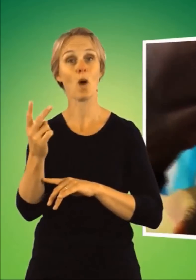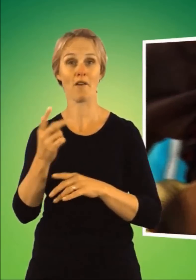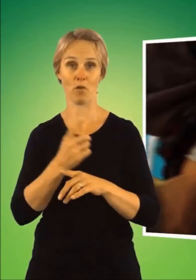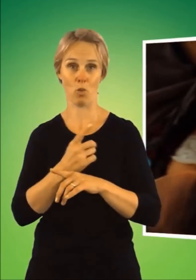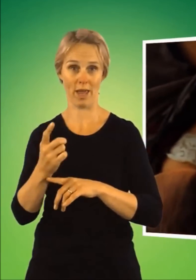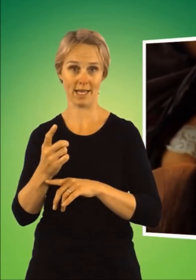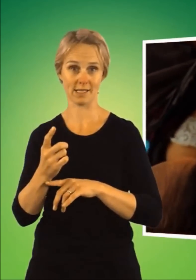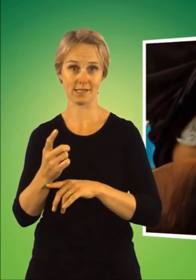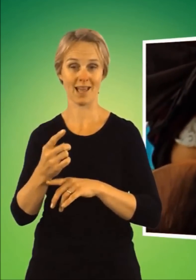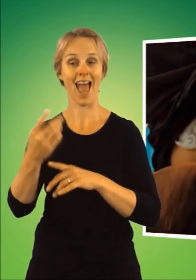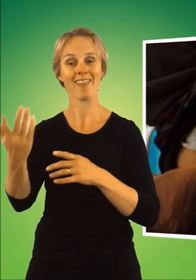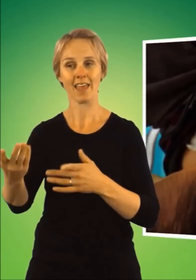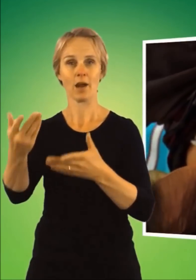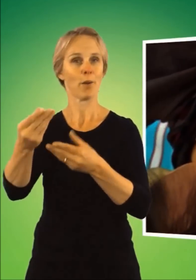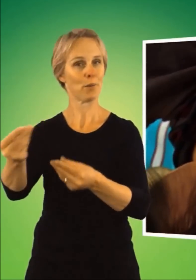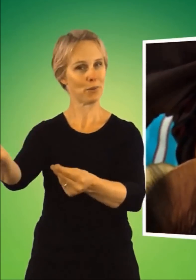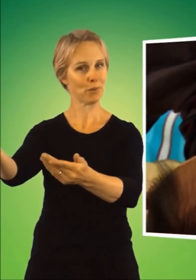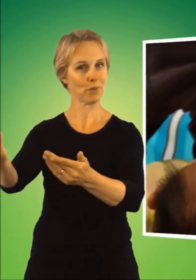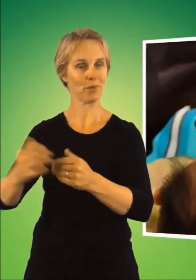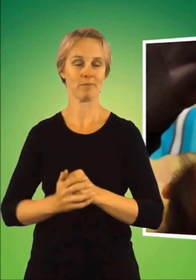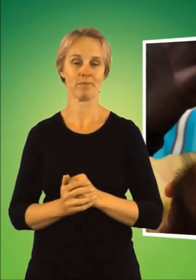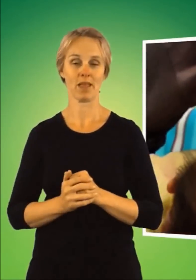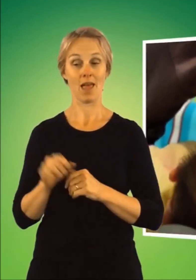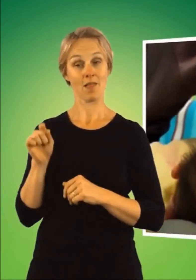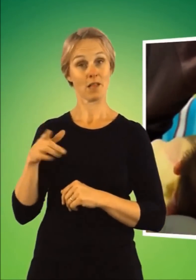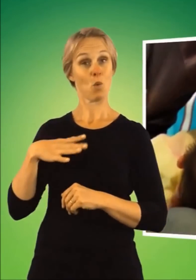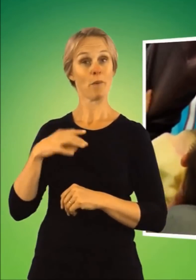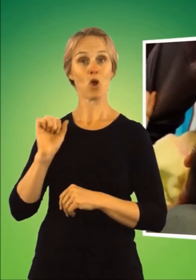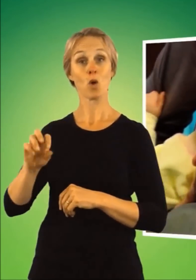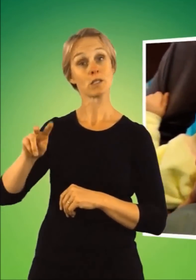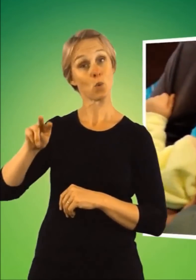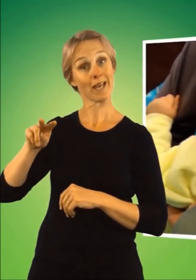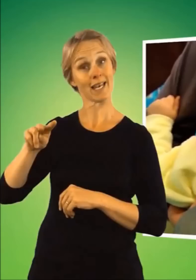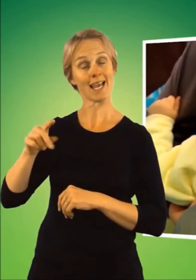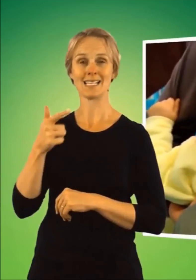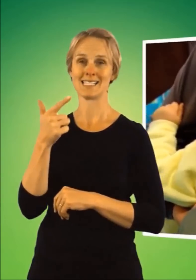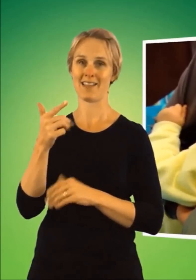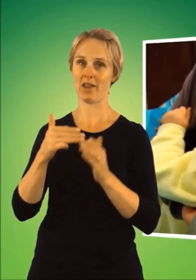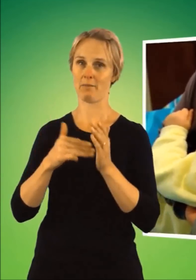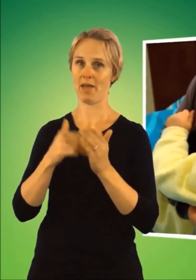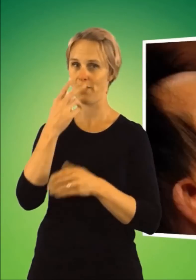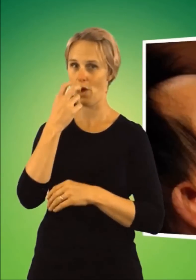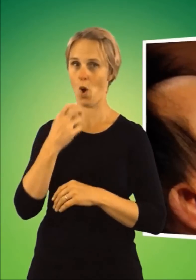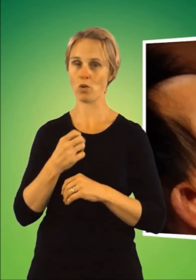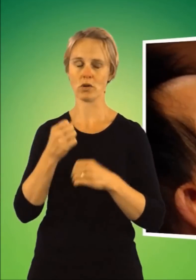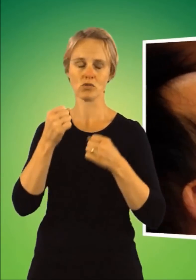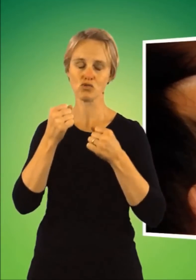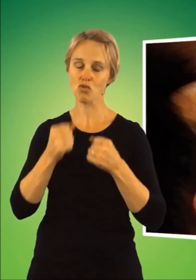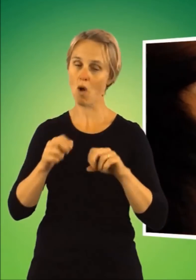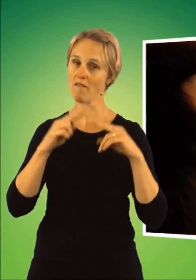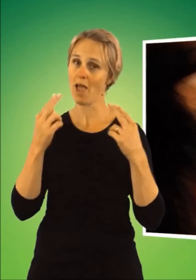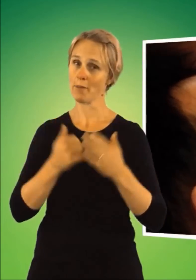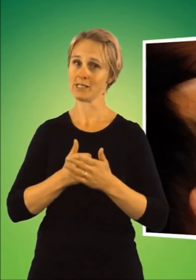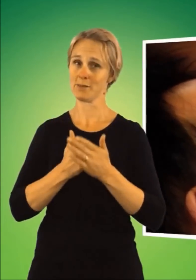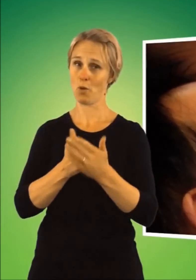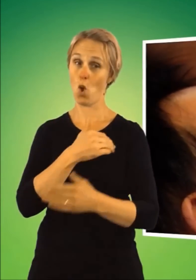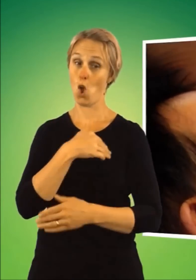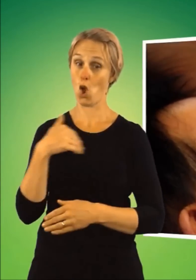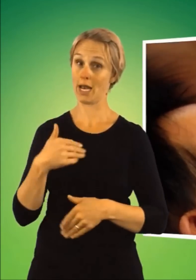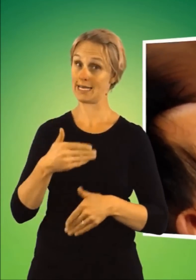to 12 weeks. Then it's usually a lot easier. Lynn's twins are 7 months old, and the strong family support during this time was essential